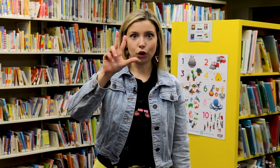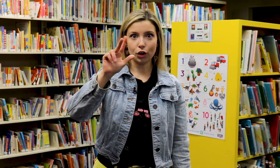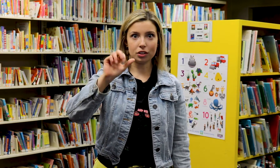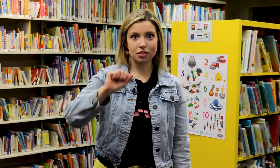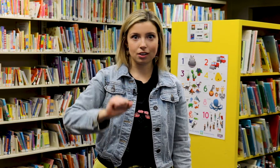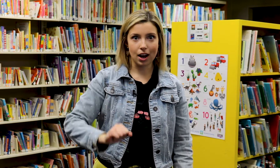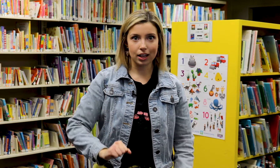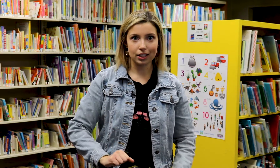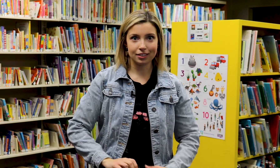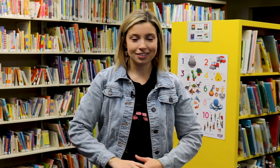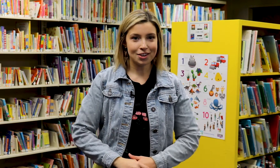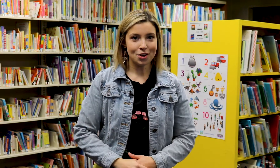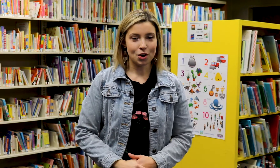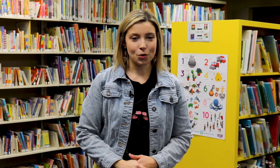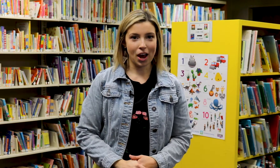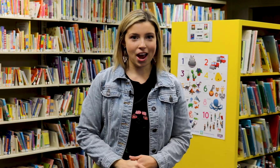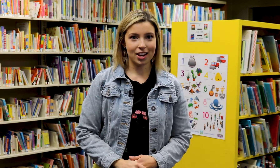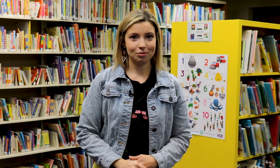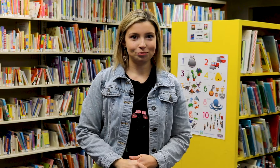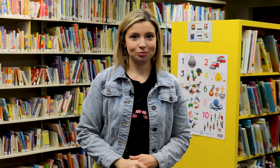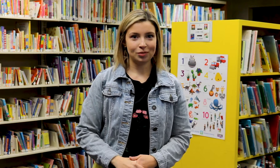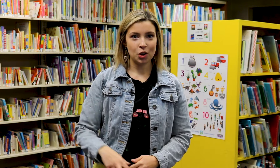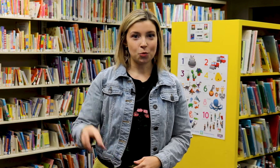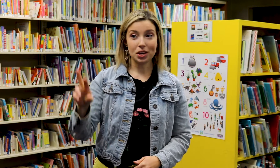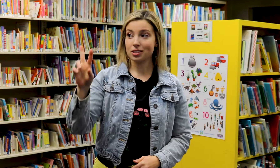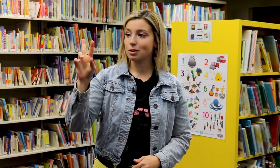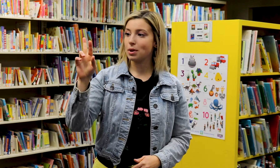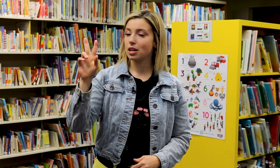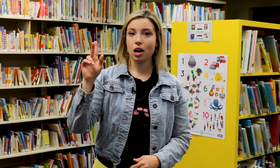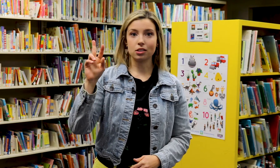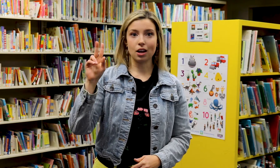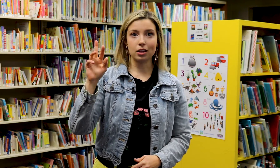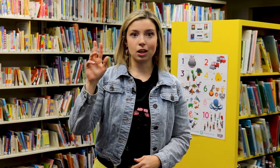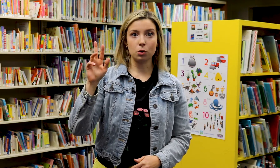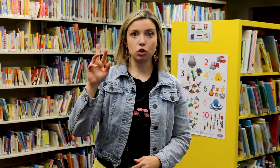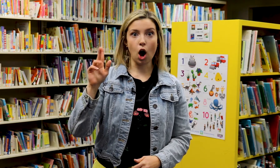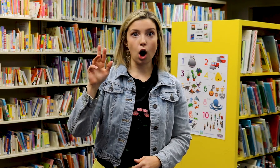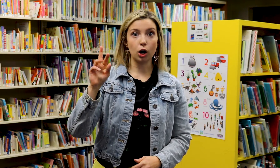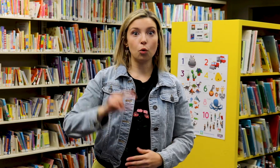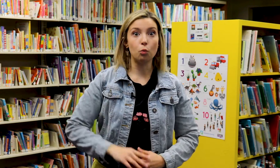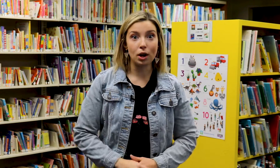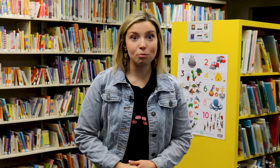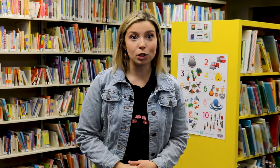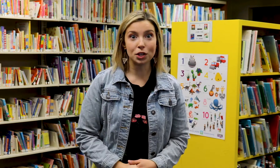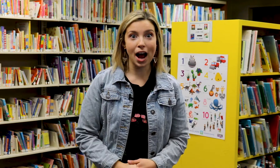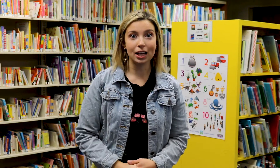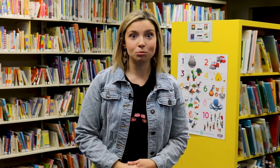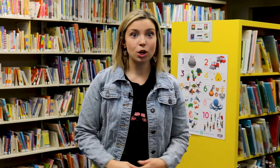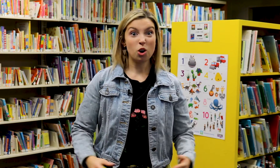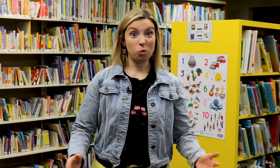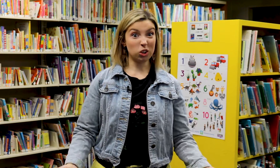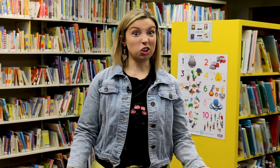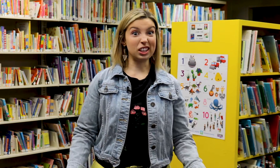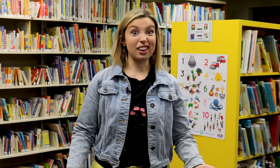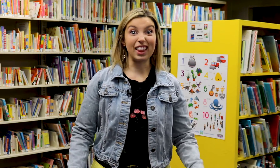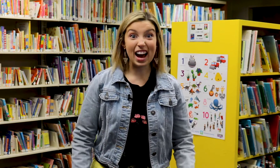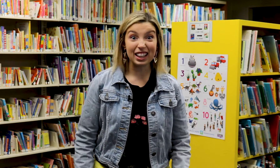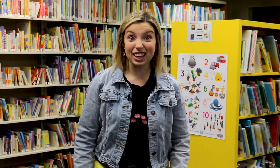third sign. Okay, we get to make a sign language R one more time. We're learning a lot of